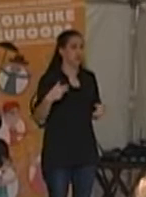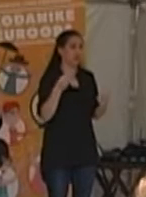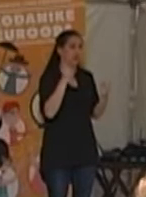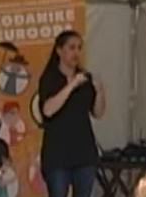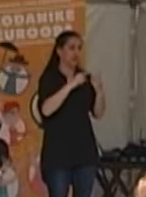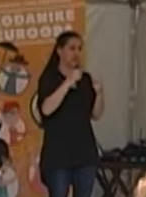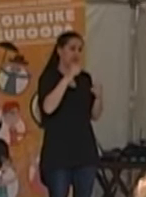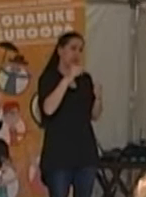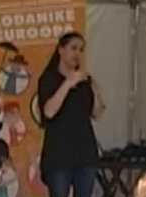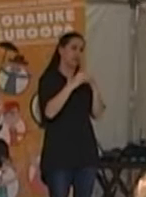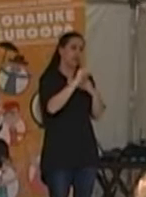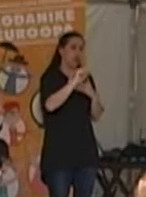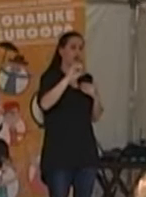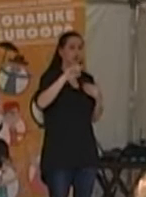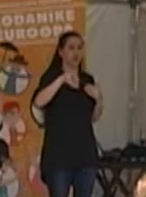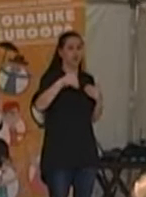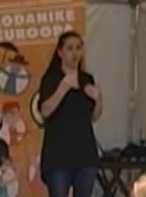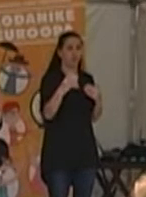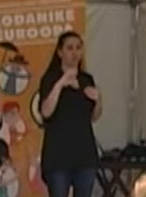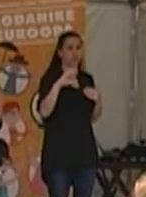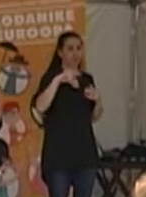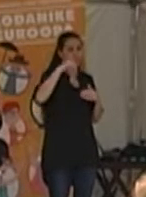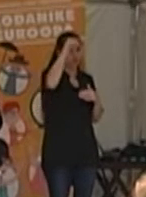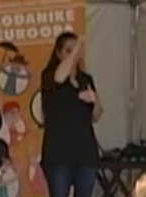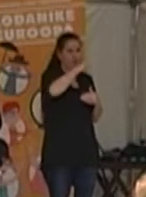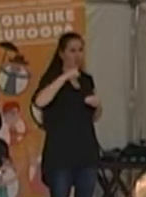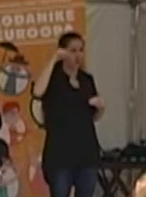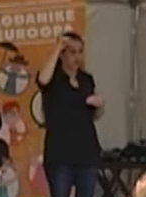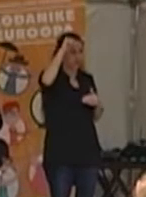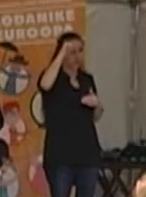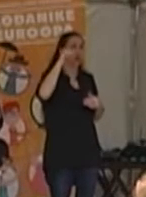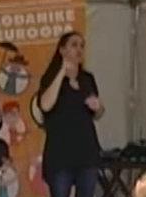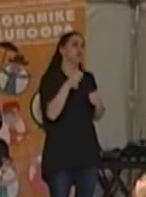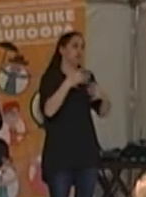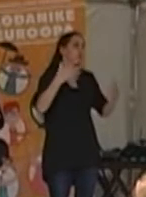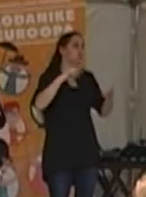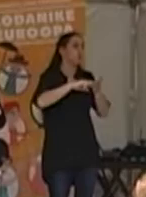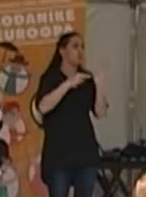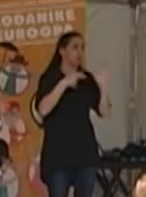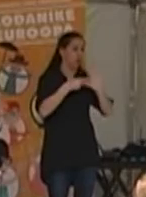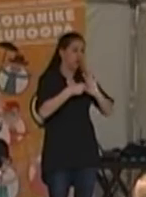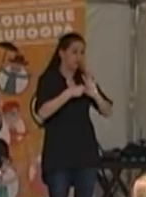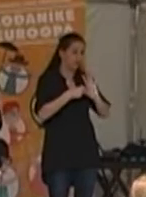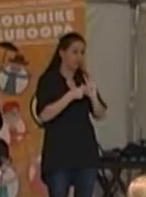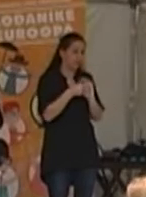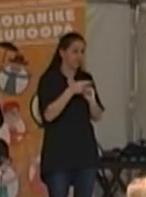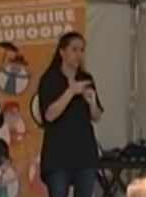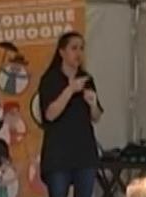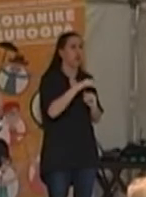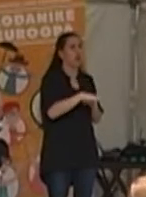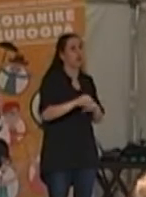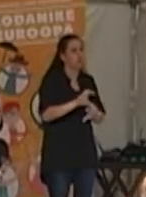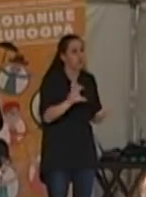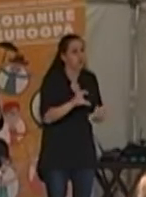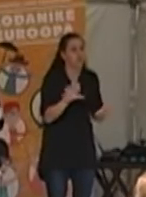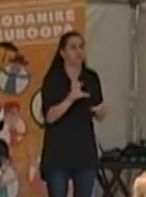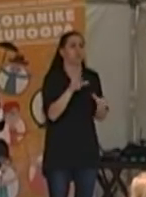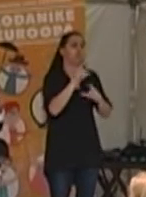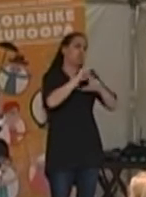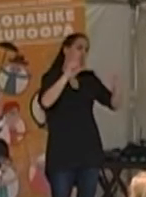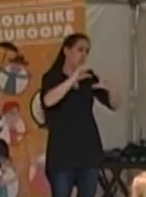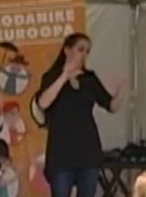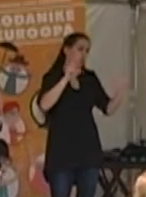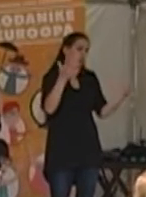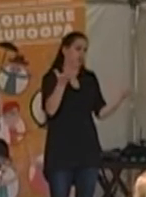European Capital of Culture next year, and they are running a big project about sustainability and childcare and schools, and how and